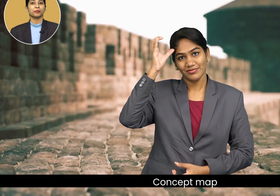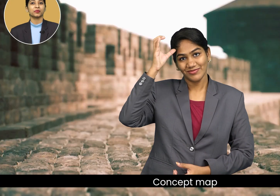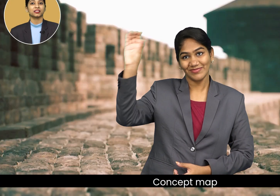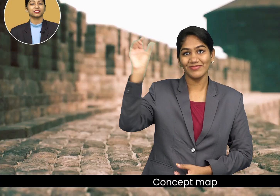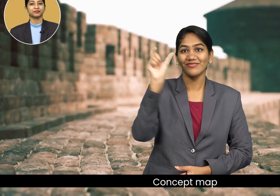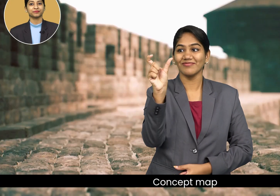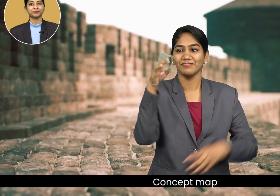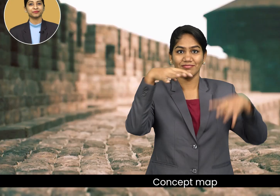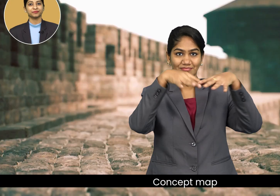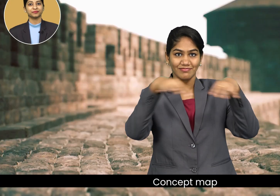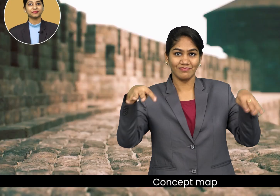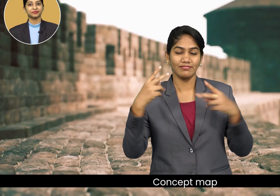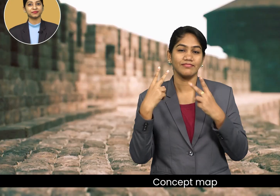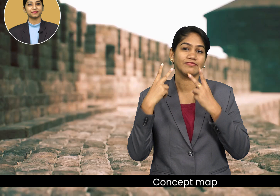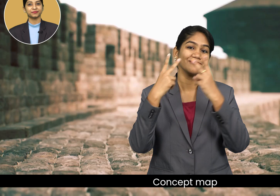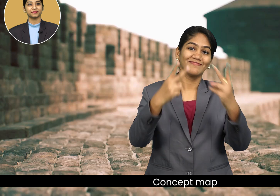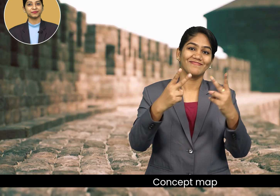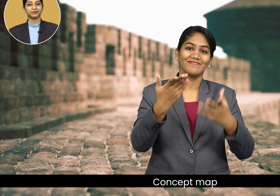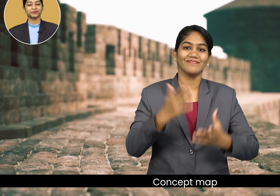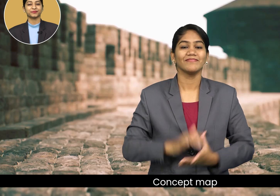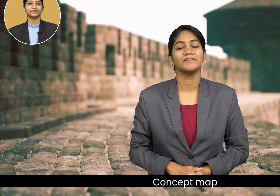Concept map.